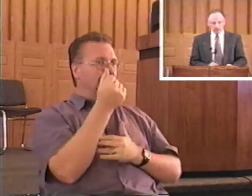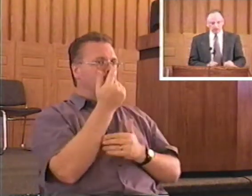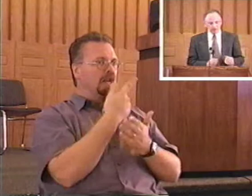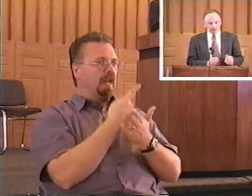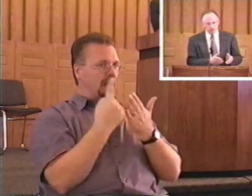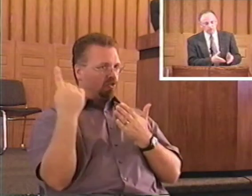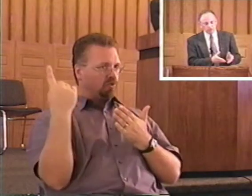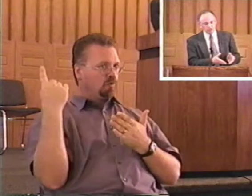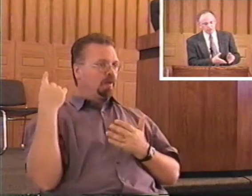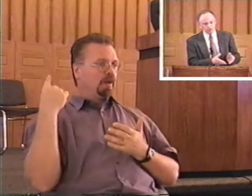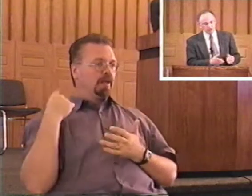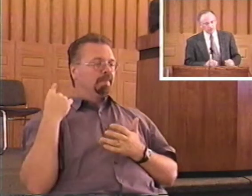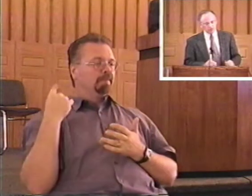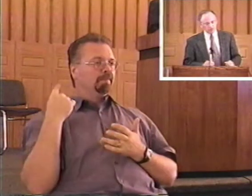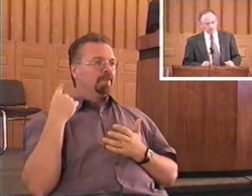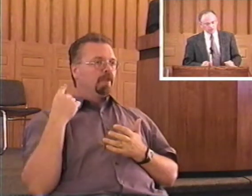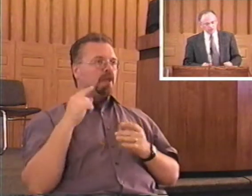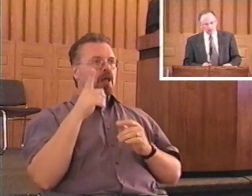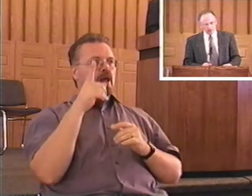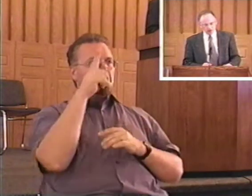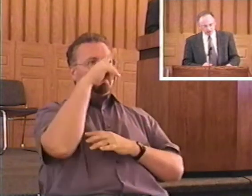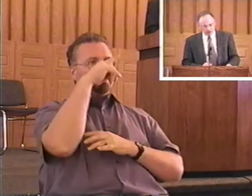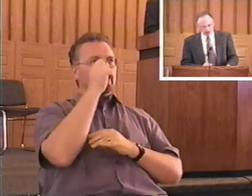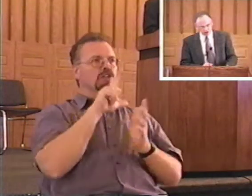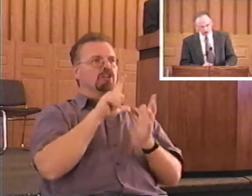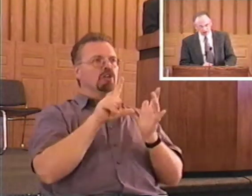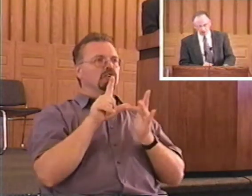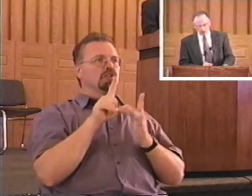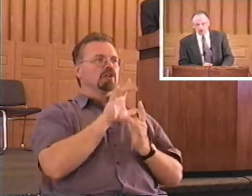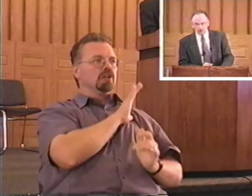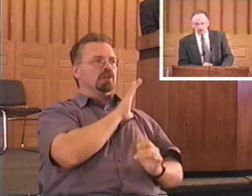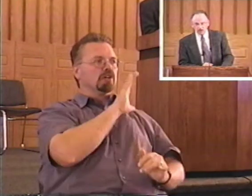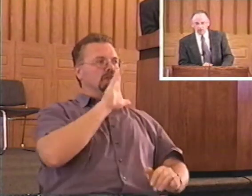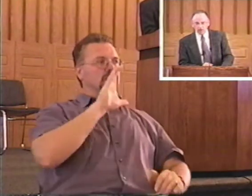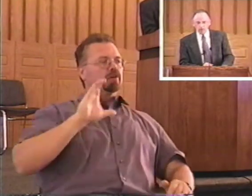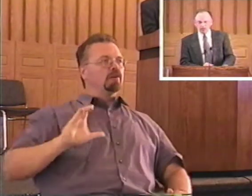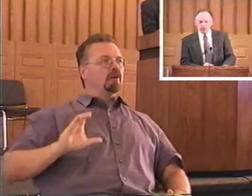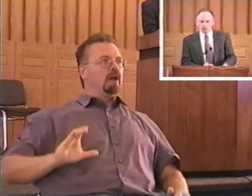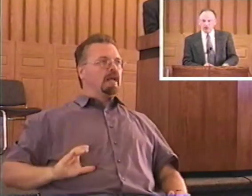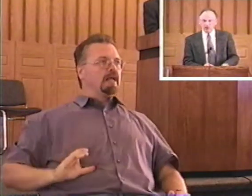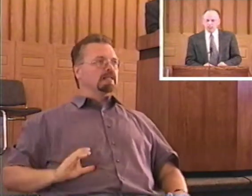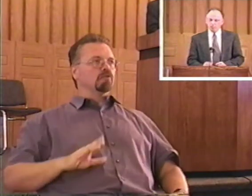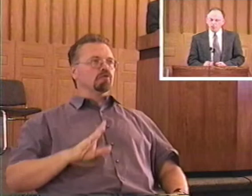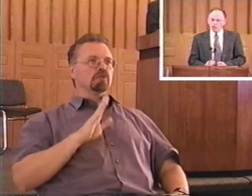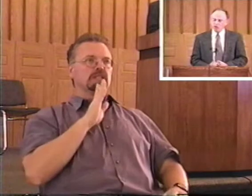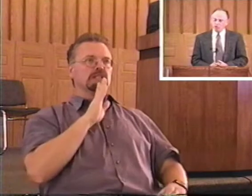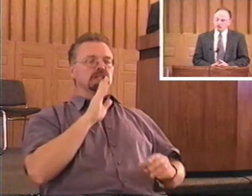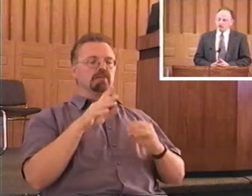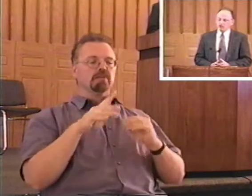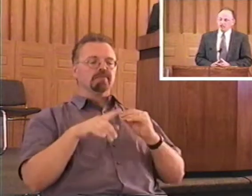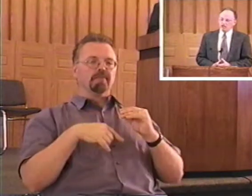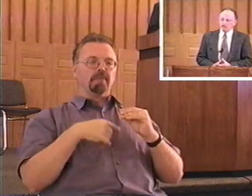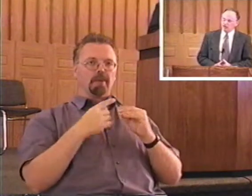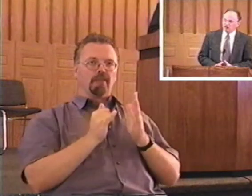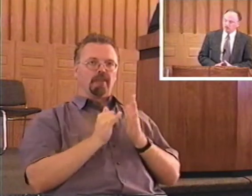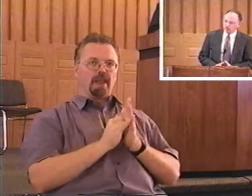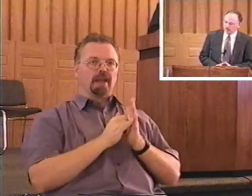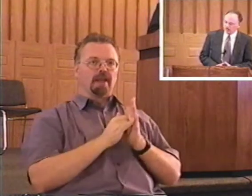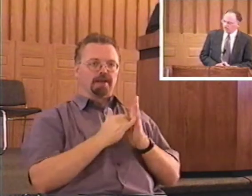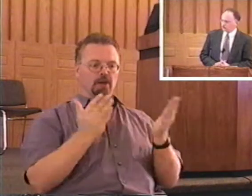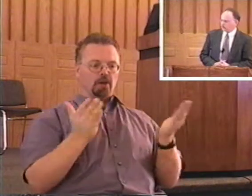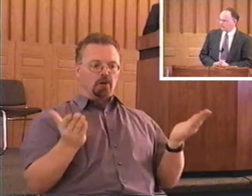some detail, because the Lord Jesus is teaching here. And we want to look at hypocrisy,